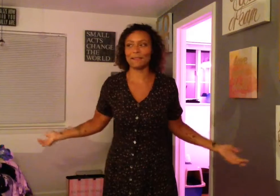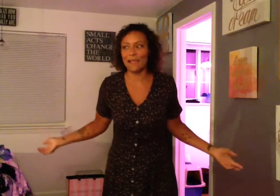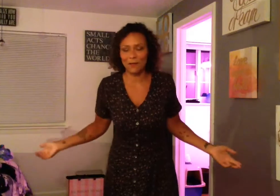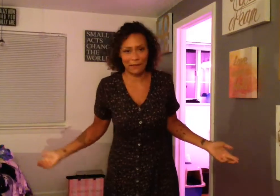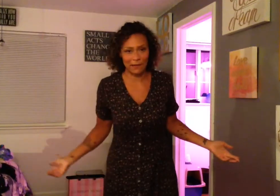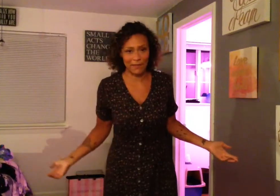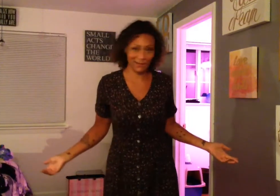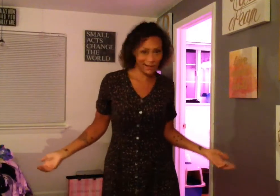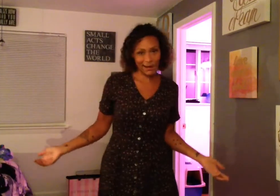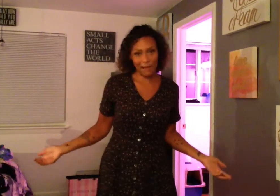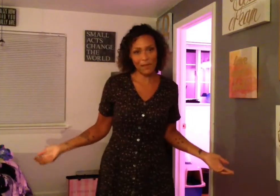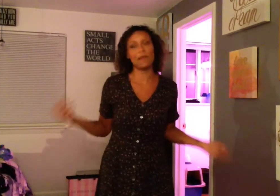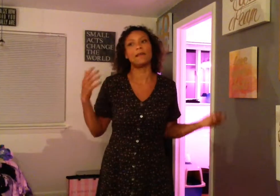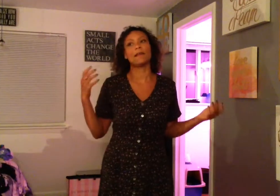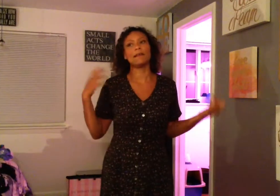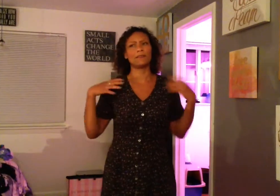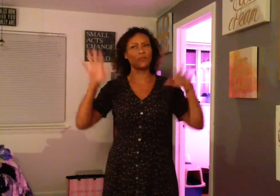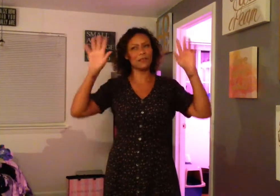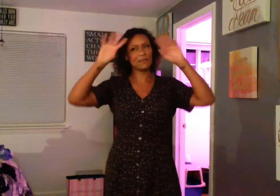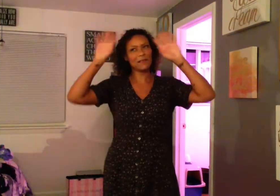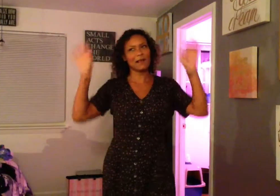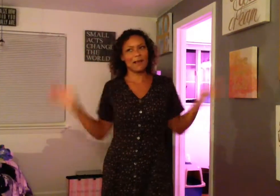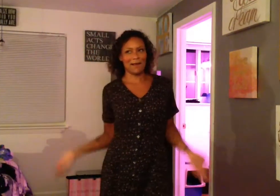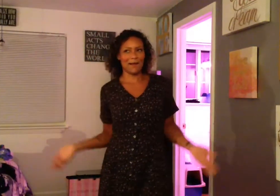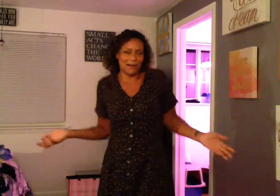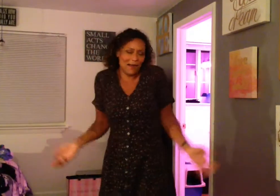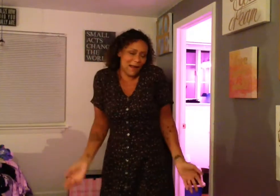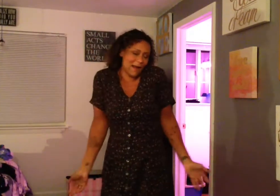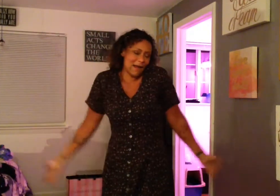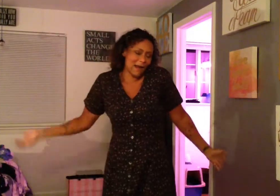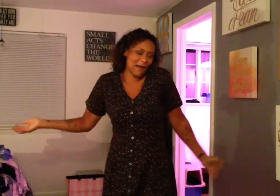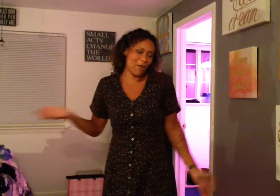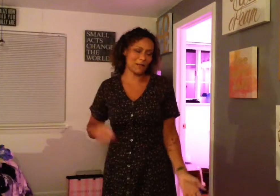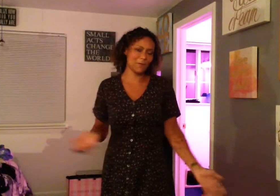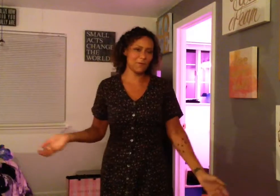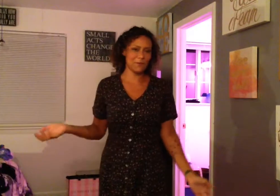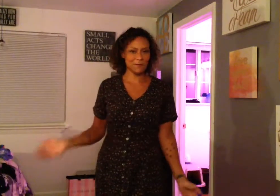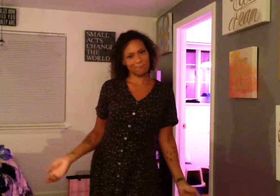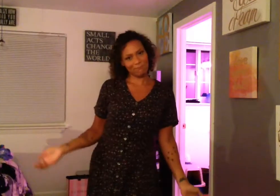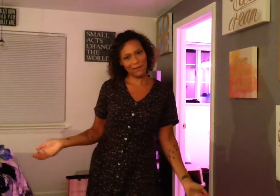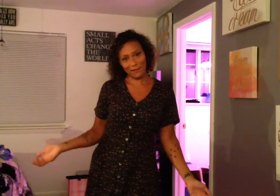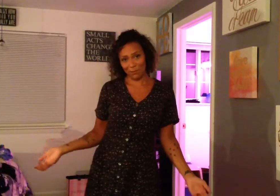saying you're here to make Satan happy. Like, it's just, I want to enlighten people